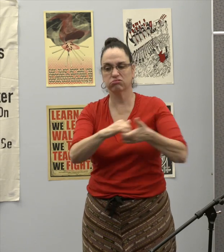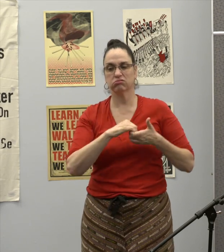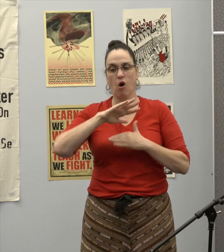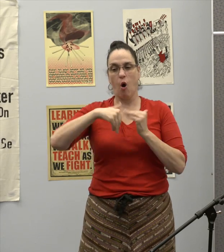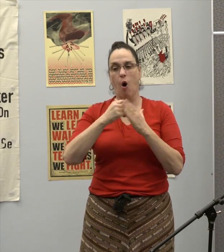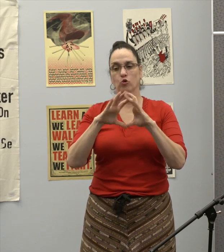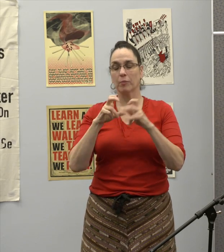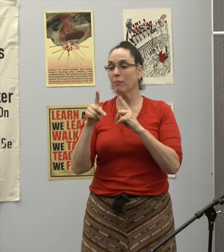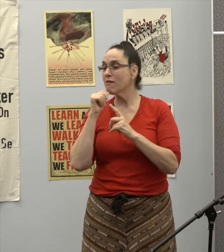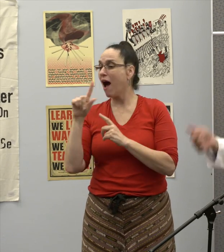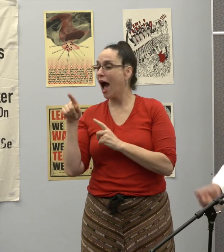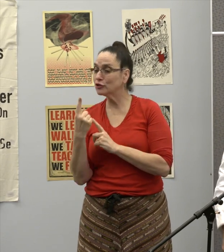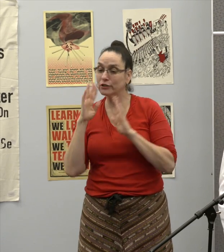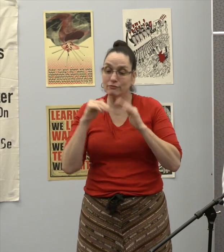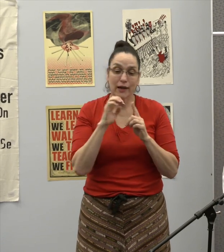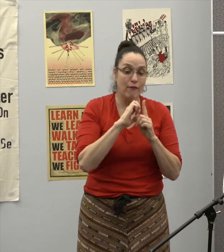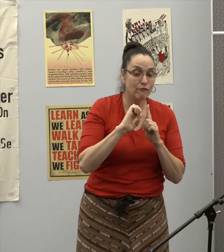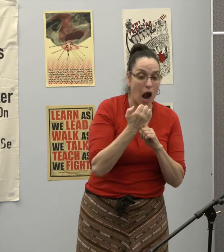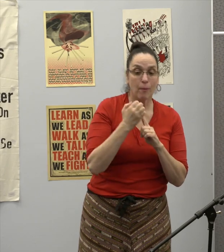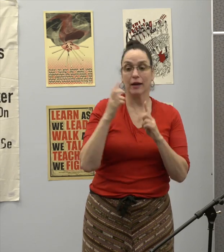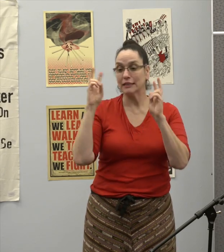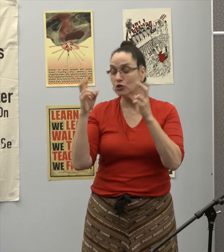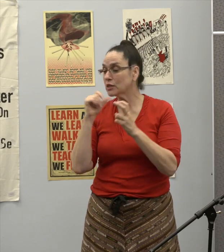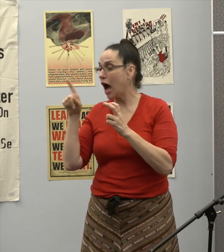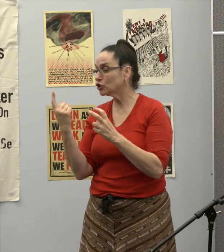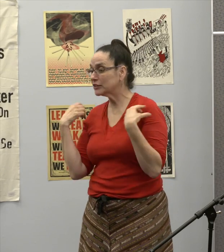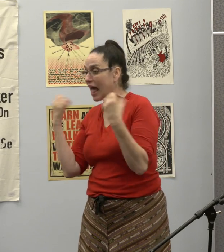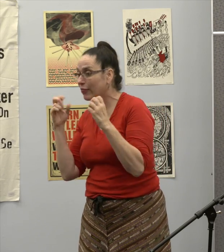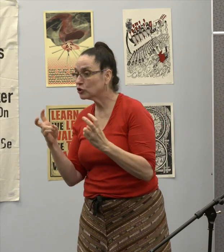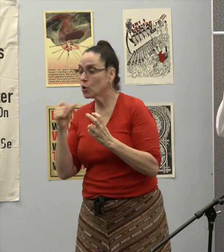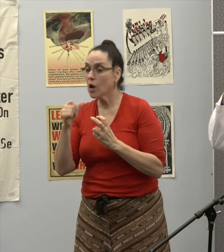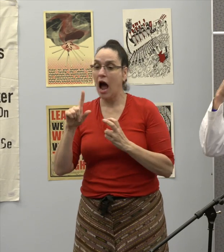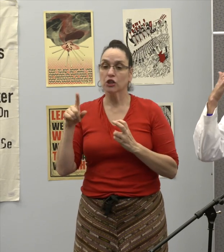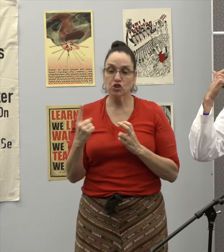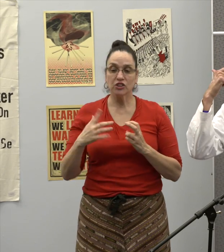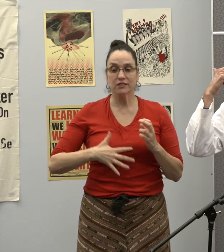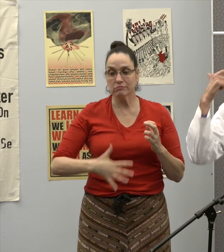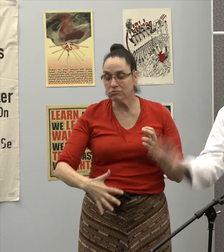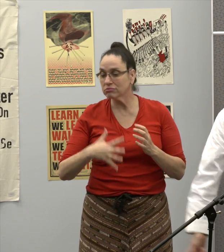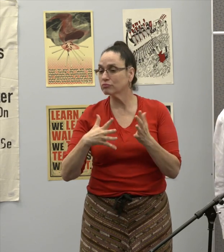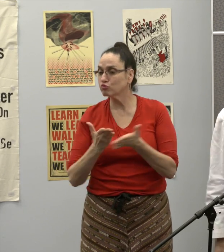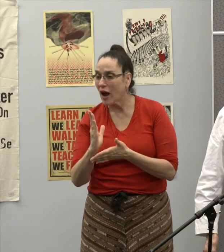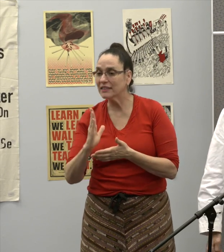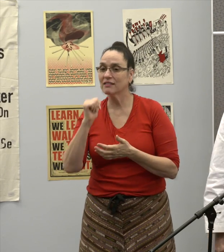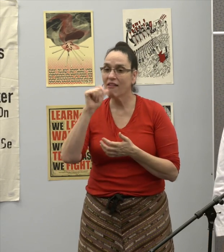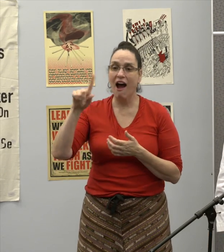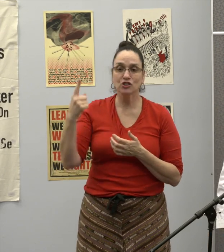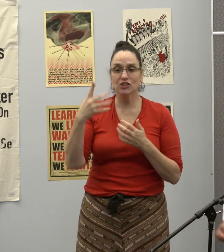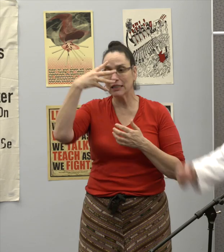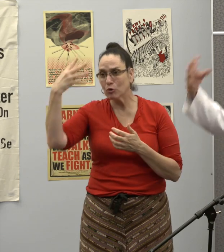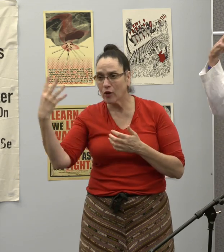just environmental issues, it's not just health issues, it's not reproductive rights, it's just not just immigrants'